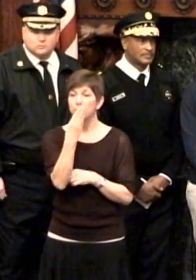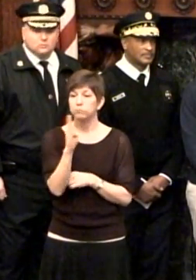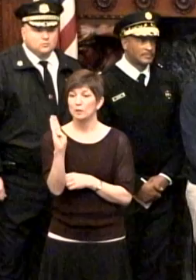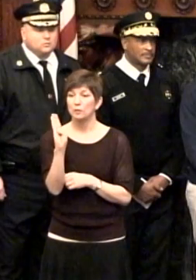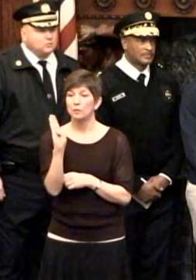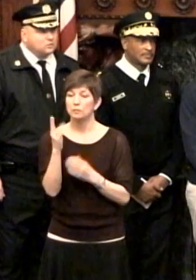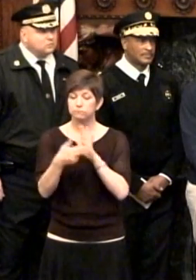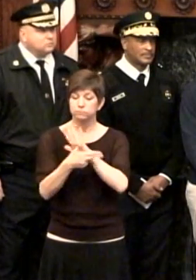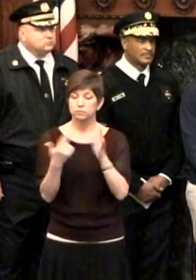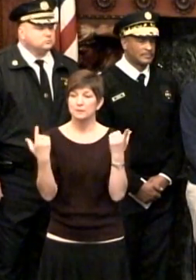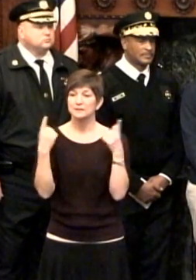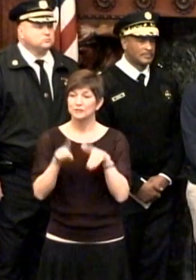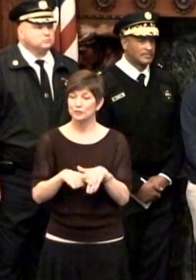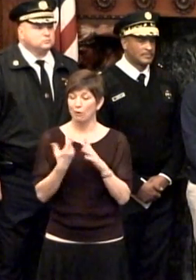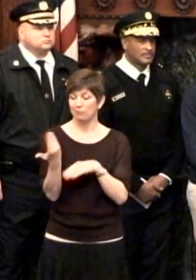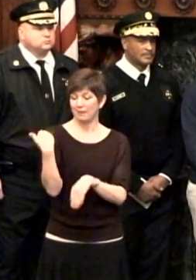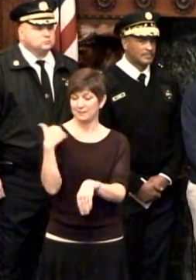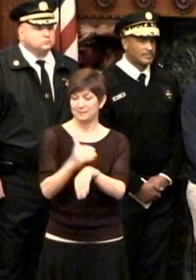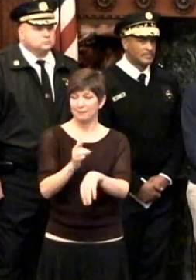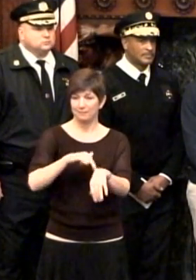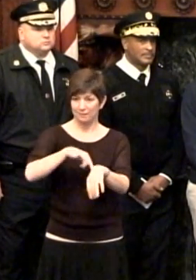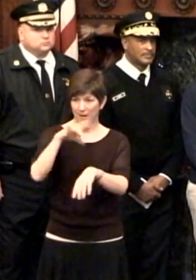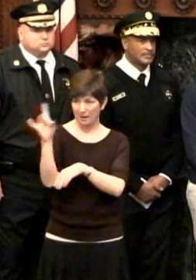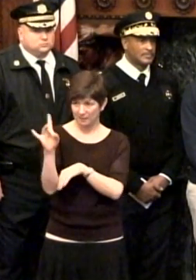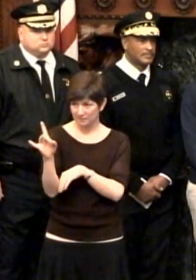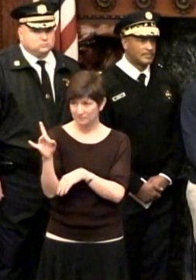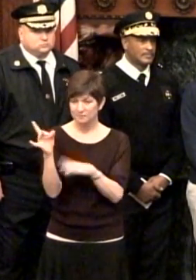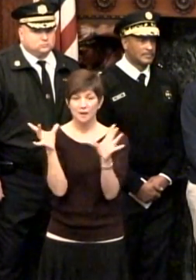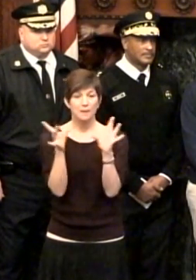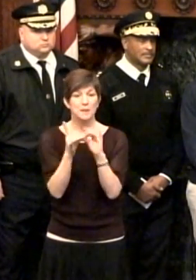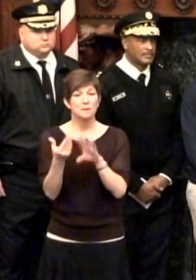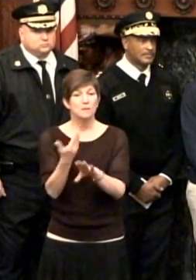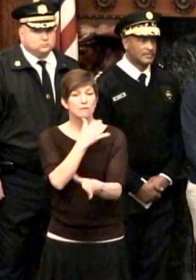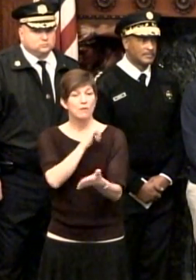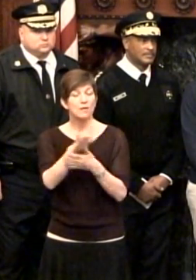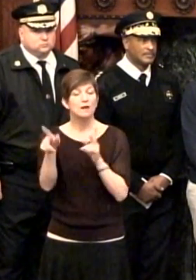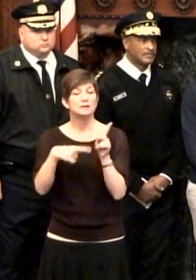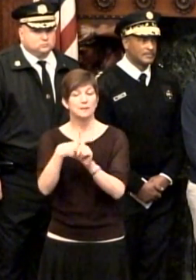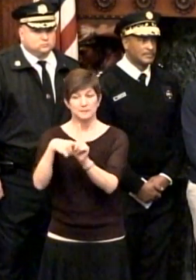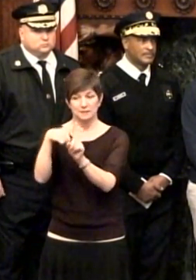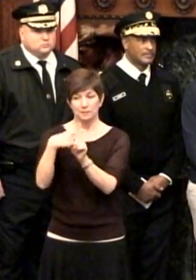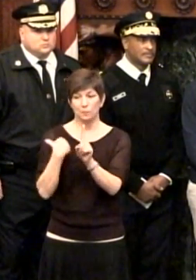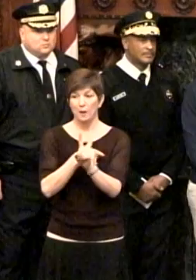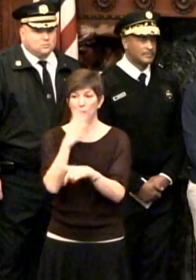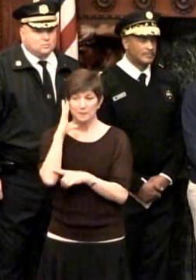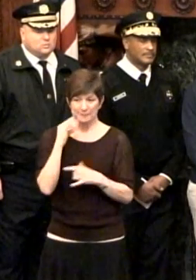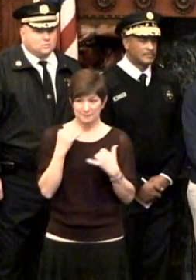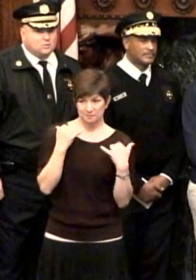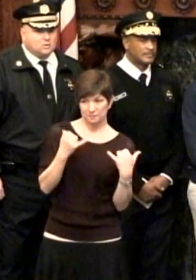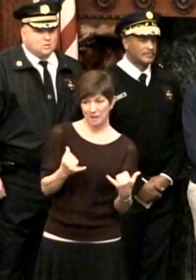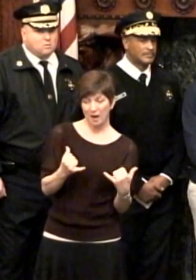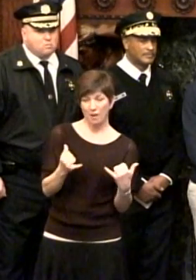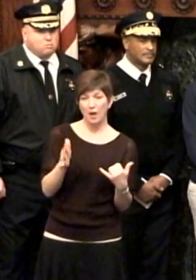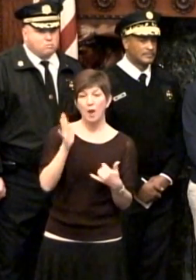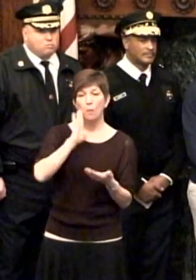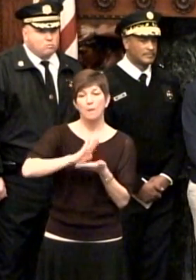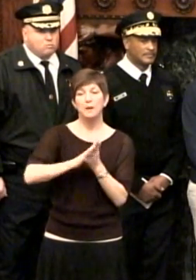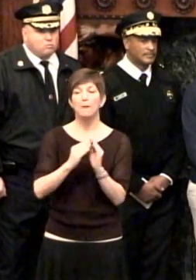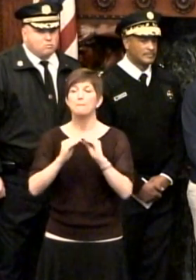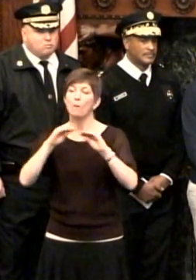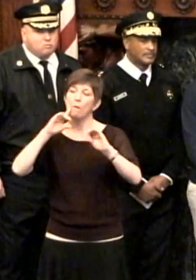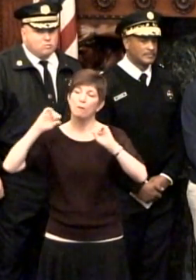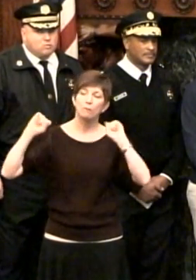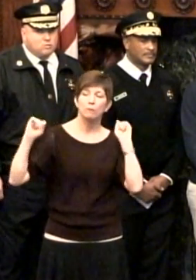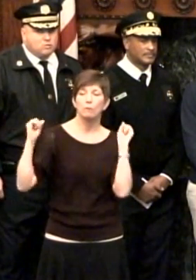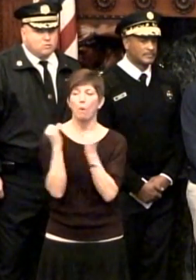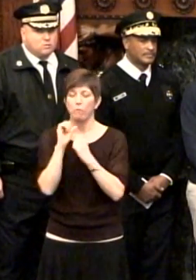into effect last night at 8 p.m. I mentioned to you earlier the types of temperatures we're experiencing now. It is going to get bitterly